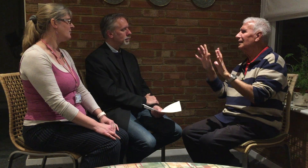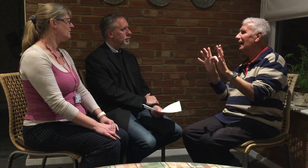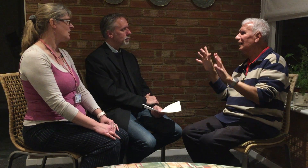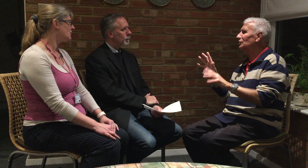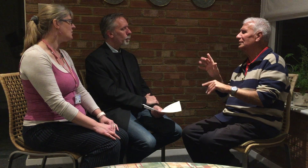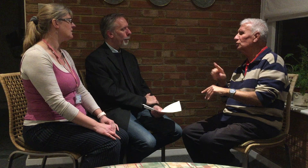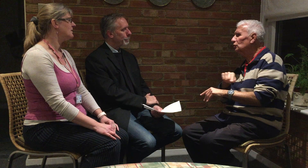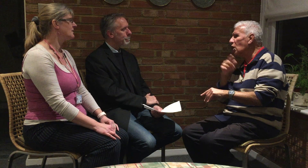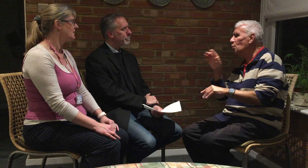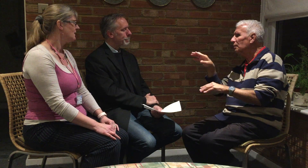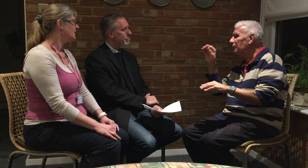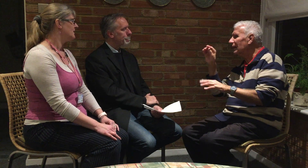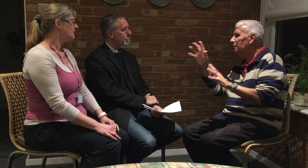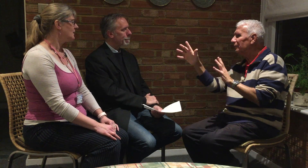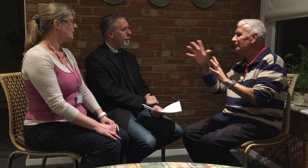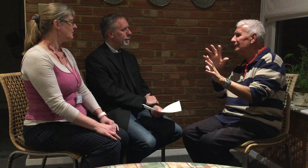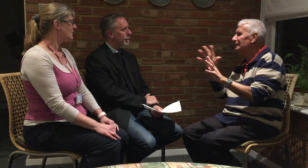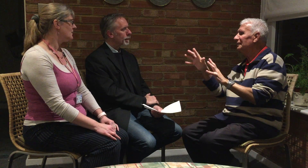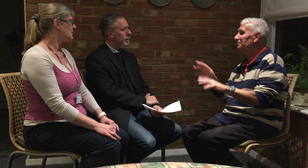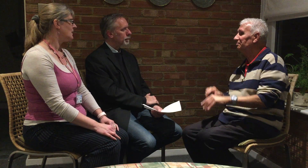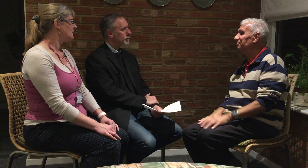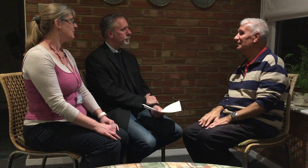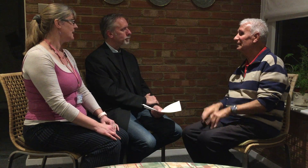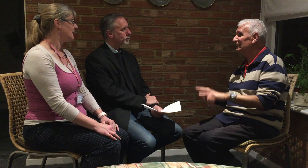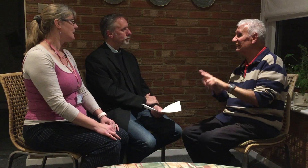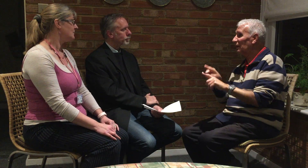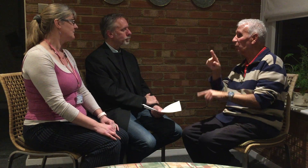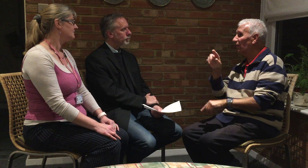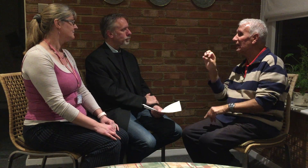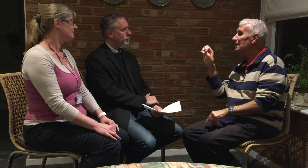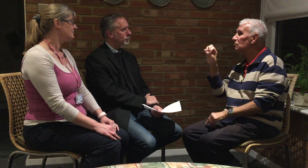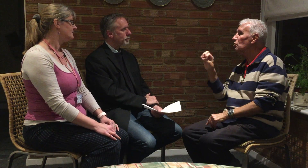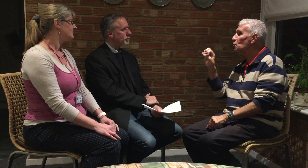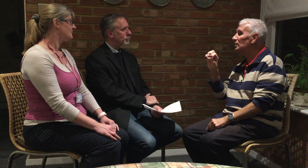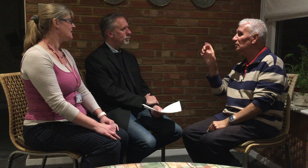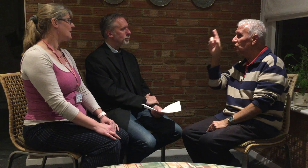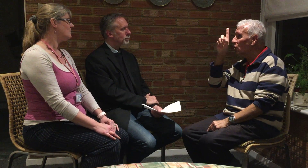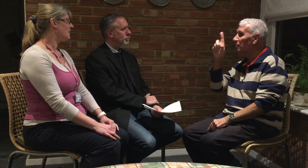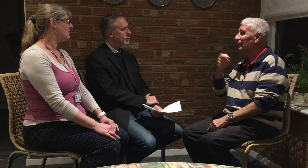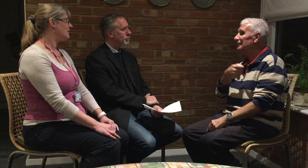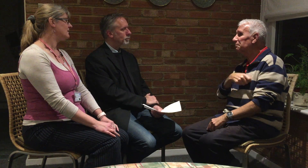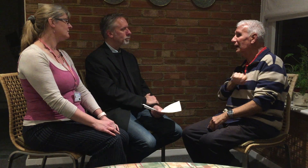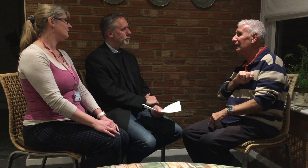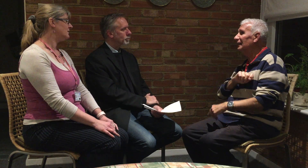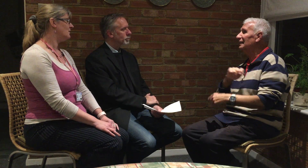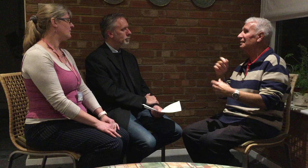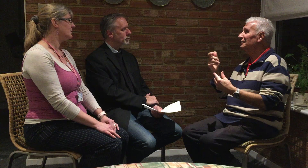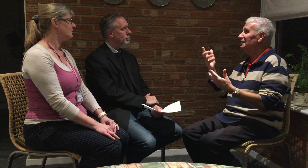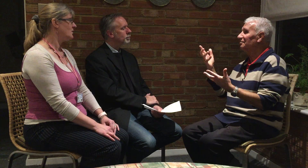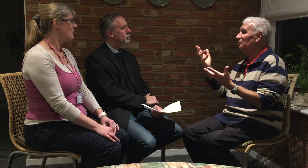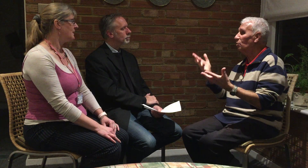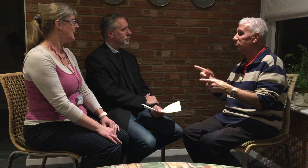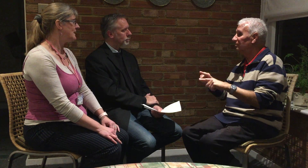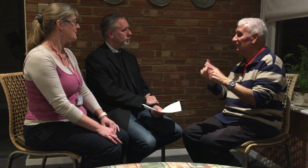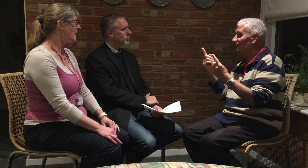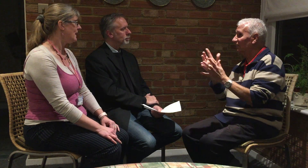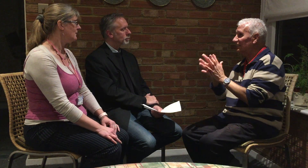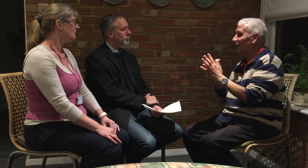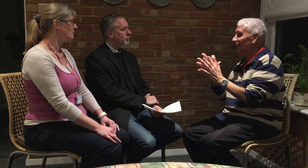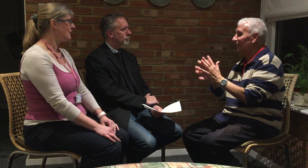through gestures. You know, you can slowly pick it up. Same with the Europe, Germany, Spain, whatever.